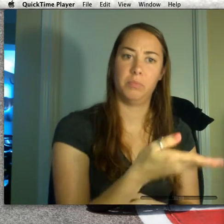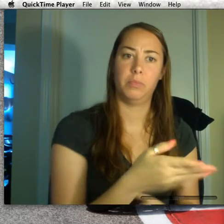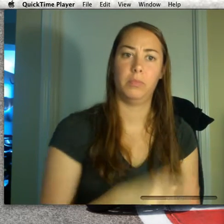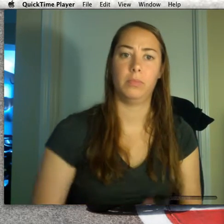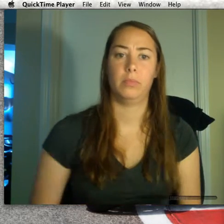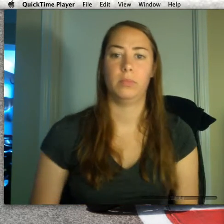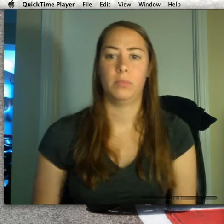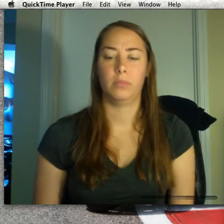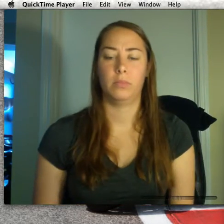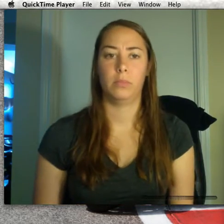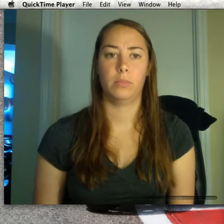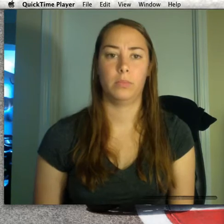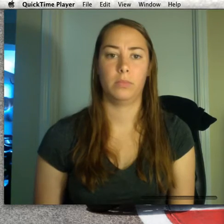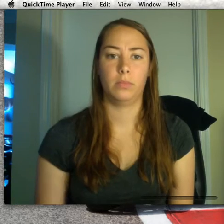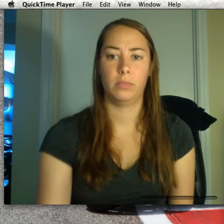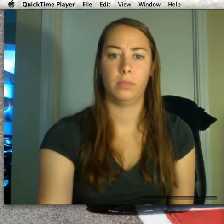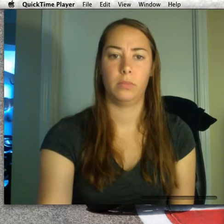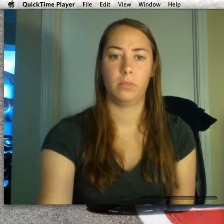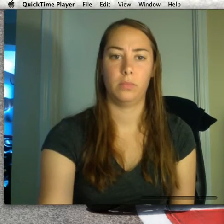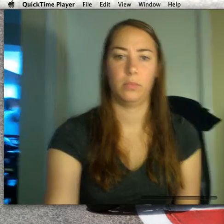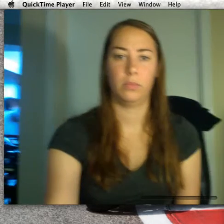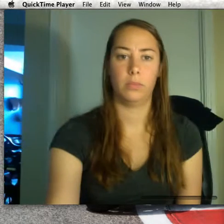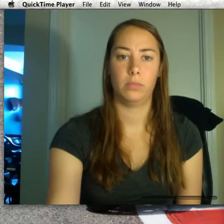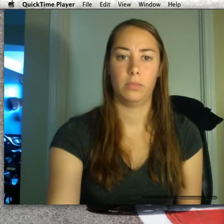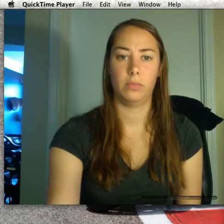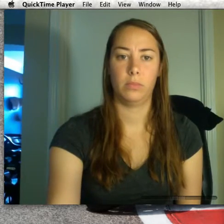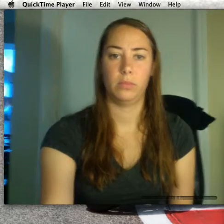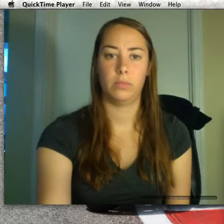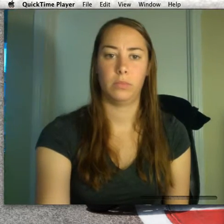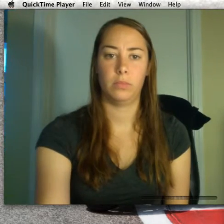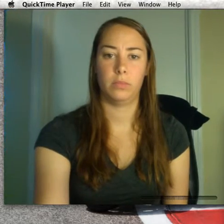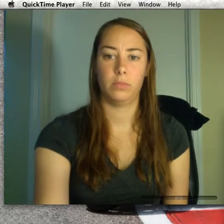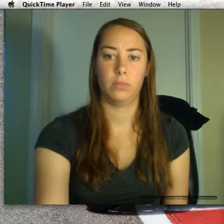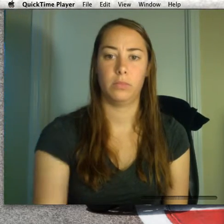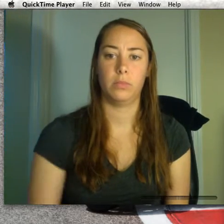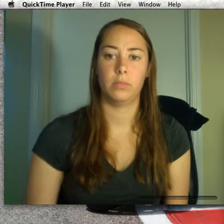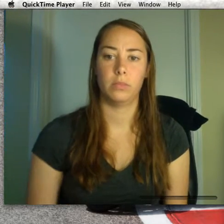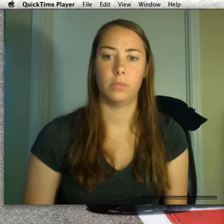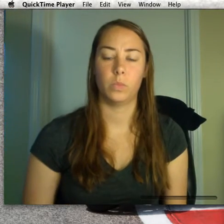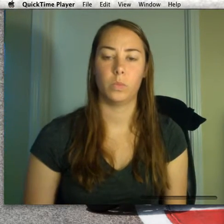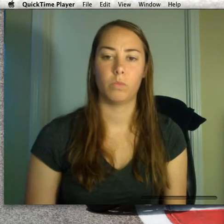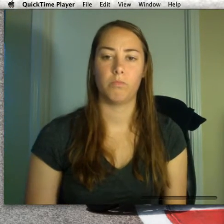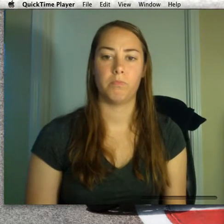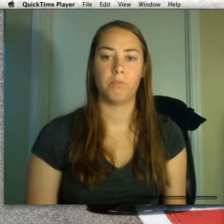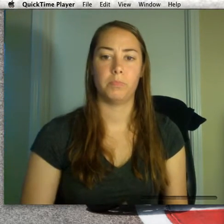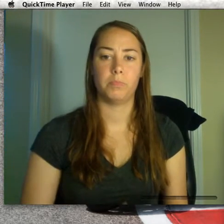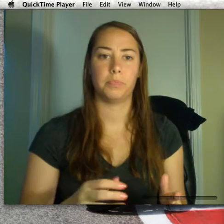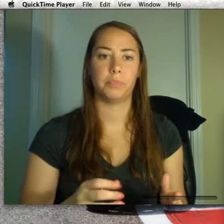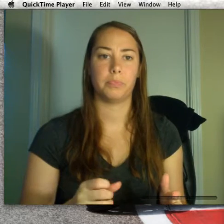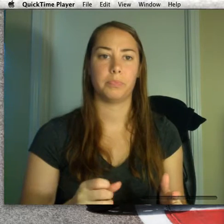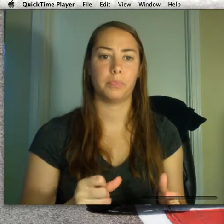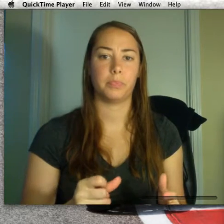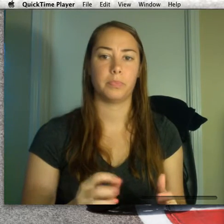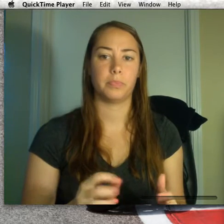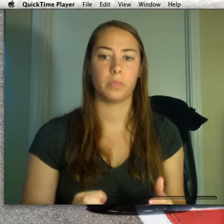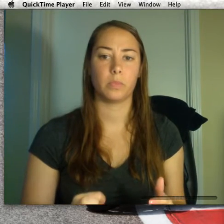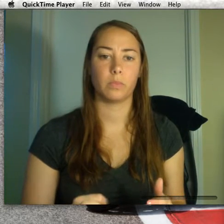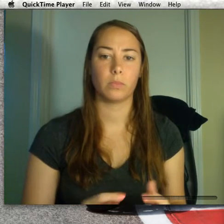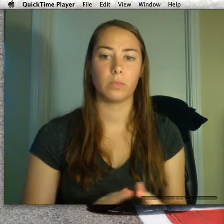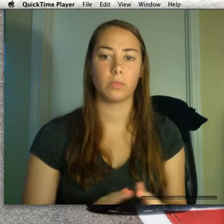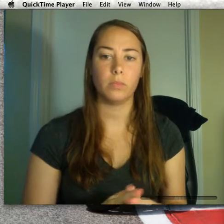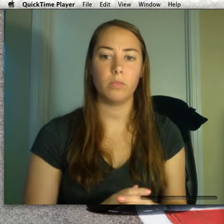are not black, they're not brown. They're white, they're female, they're young. But whether white,